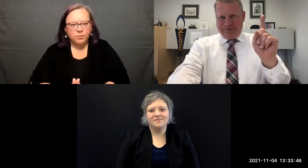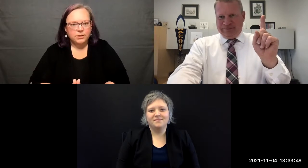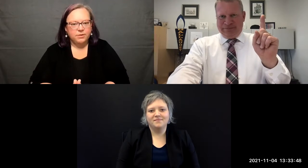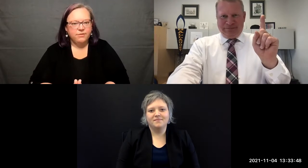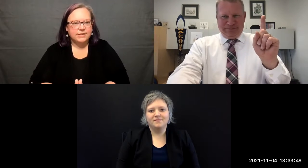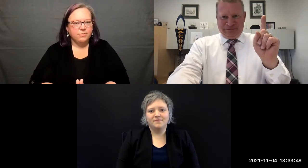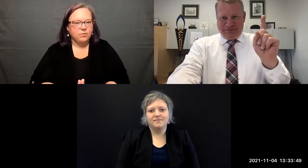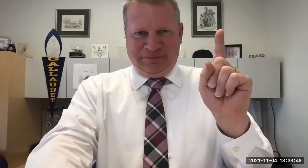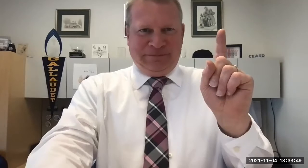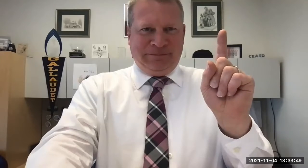let me fix something real quick.